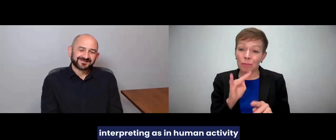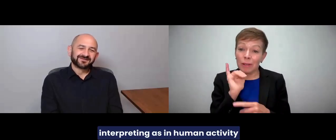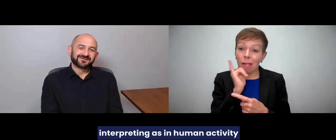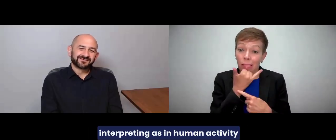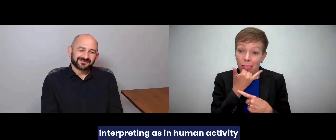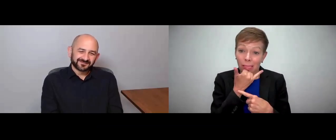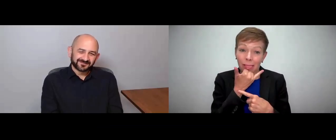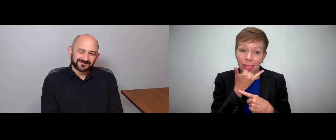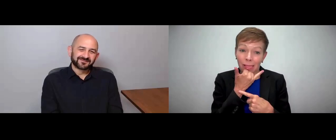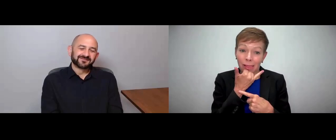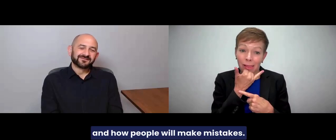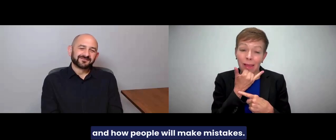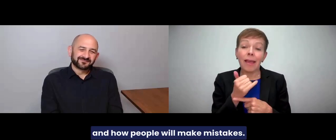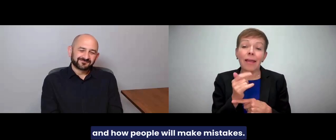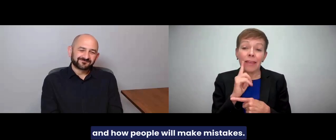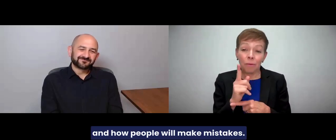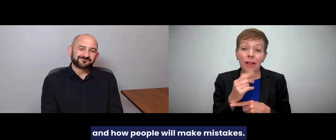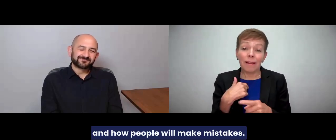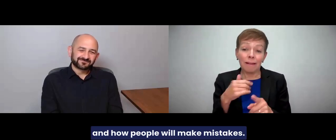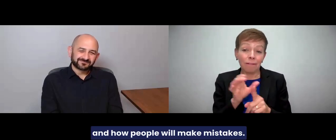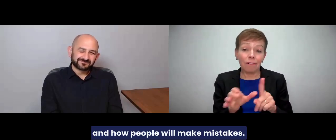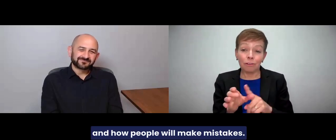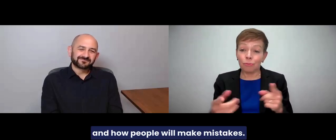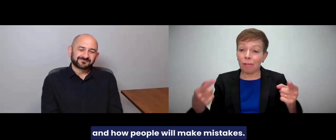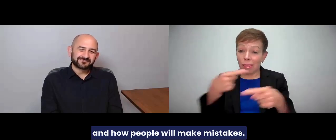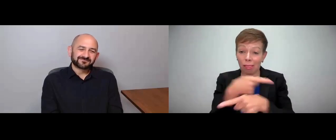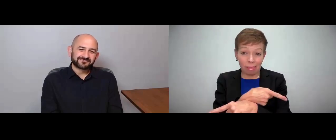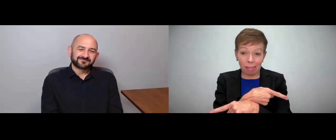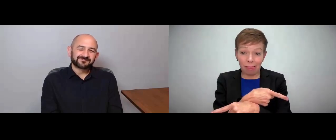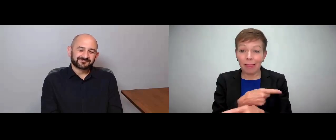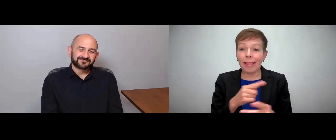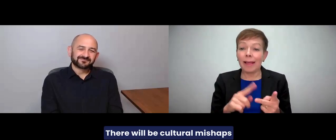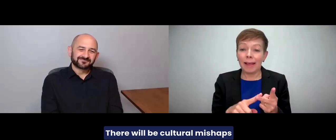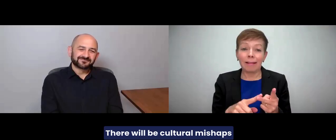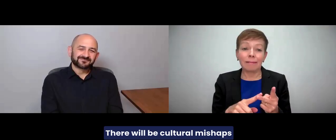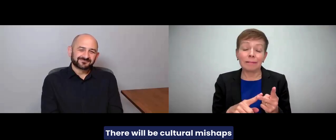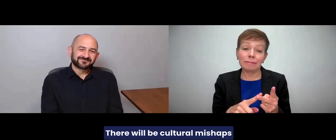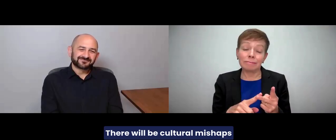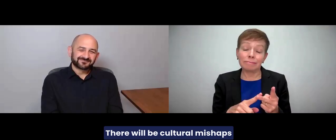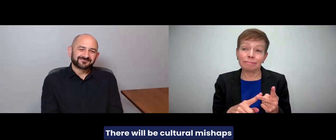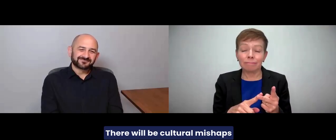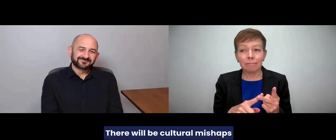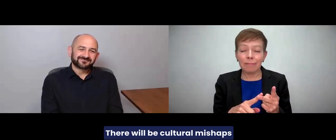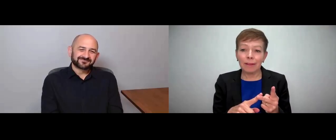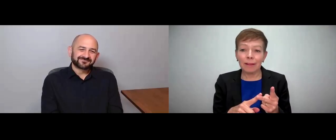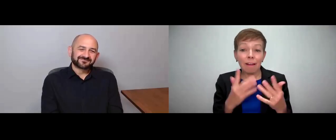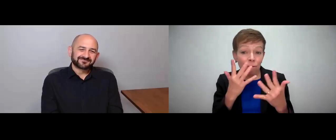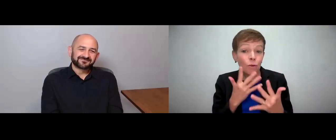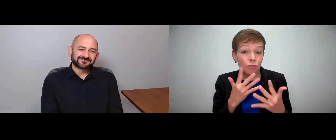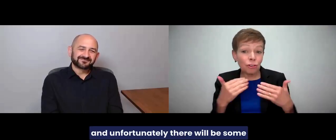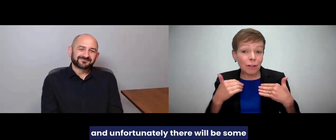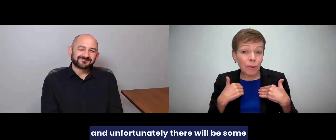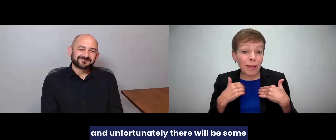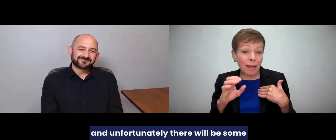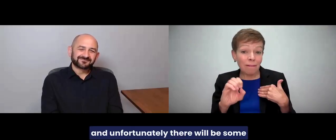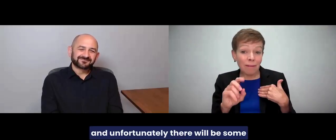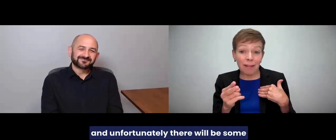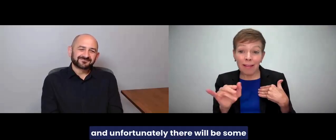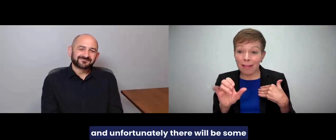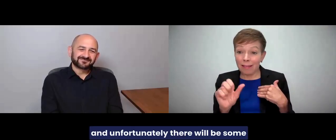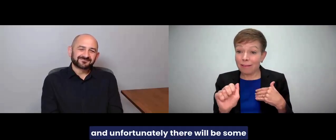human activity and how people will make mistakes. There will be cultural mishaps.